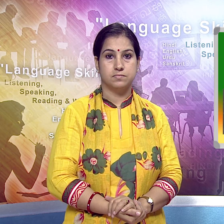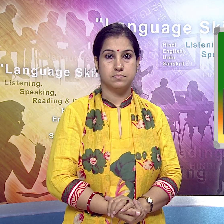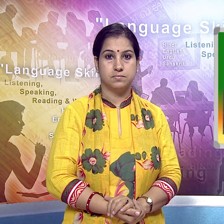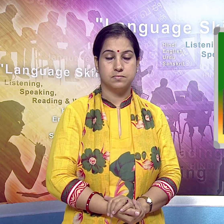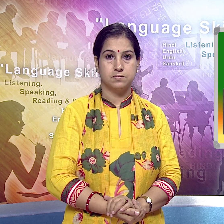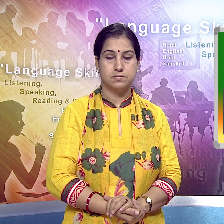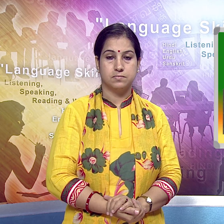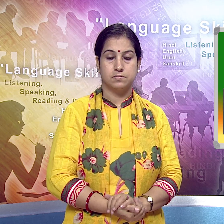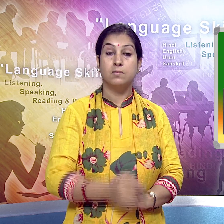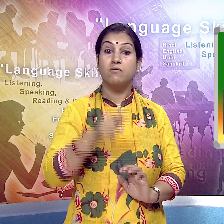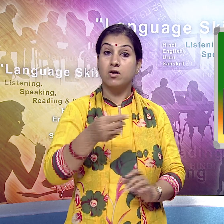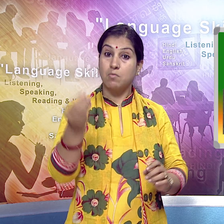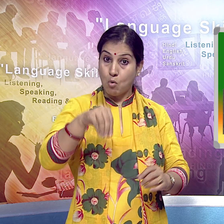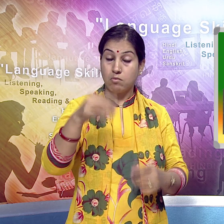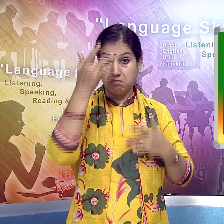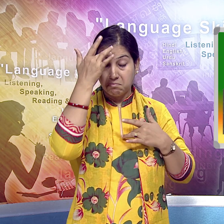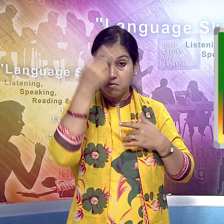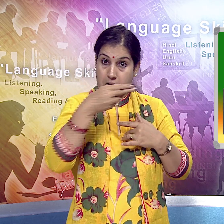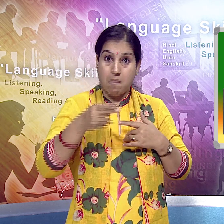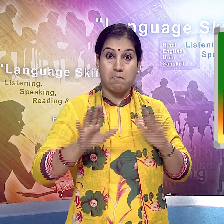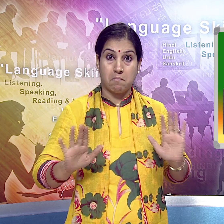There is one more disease named